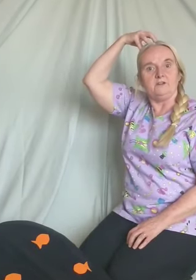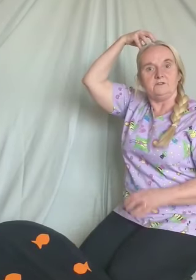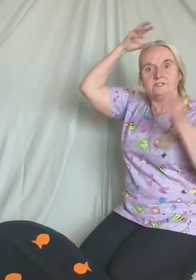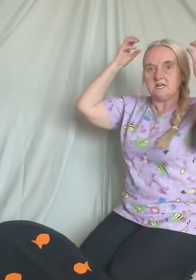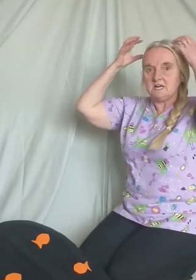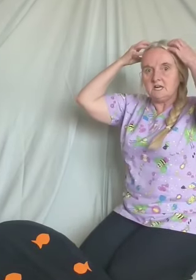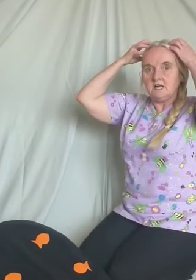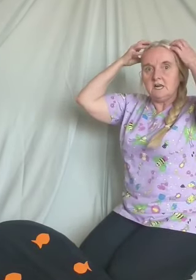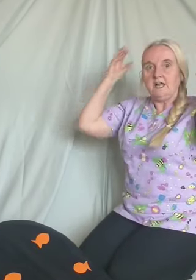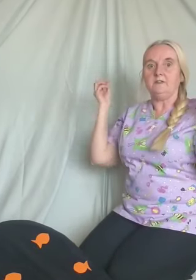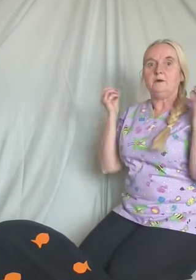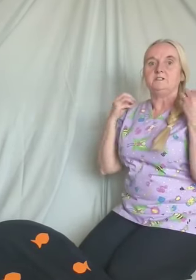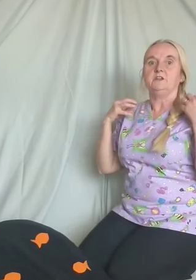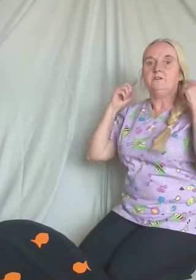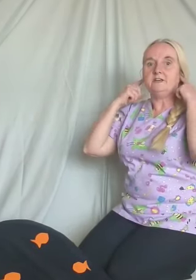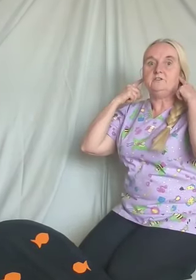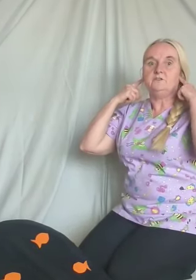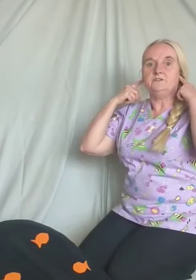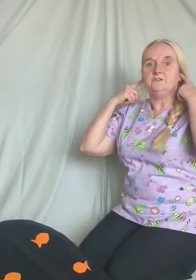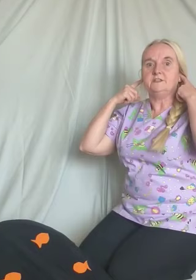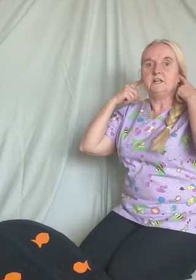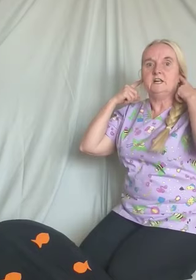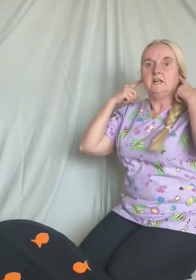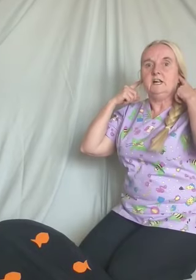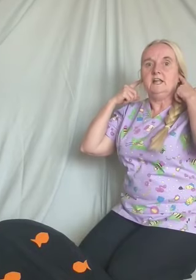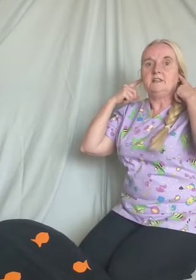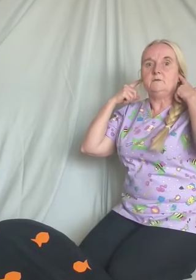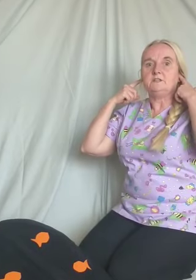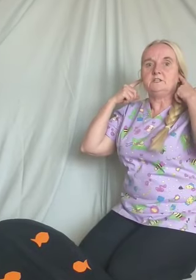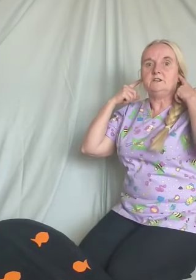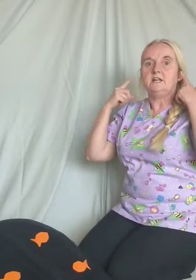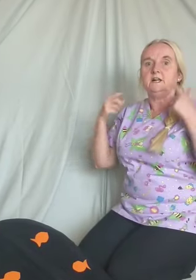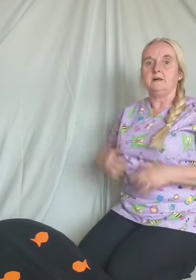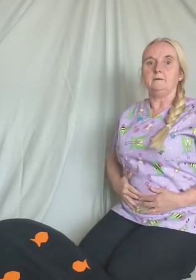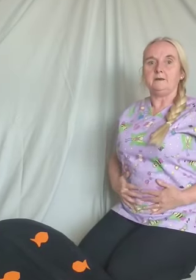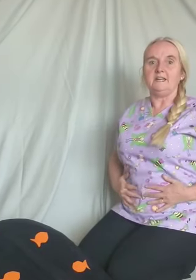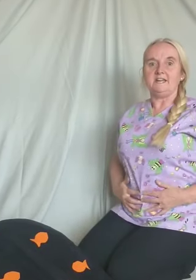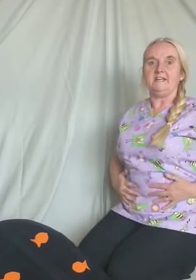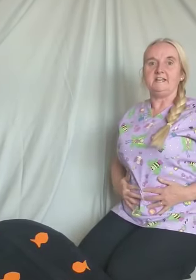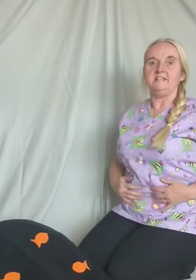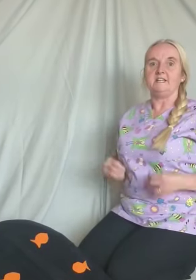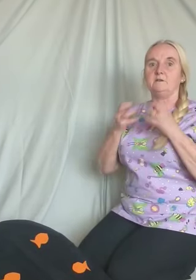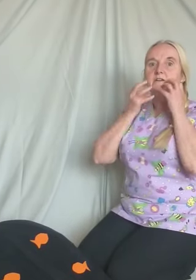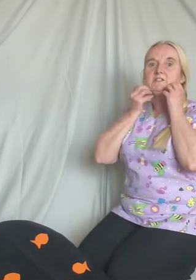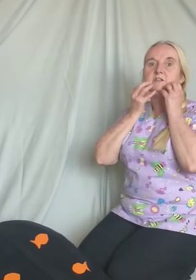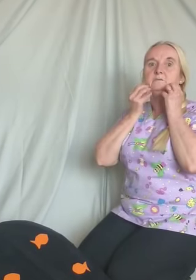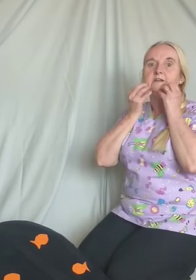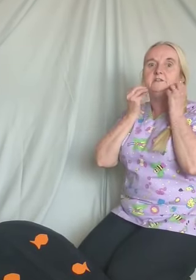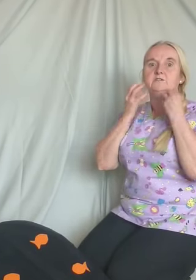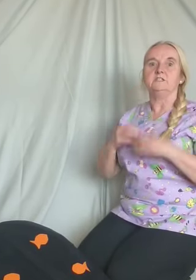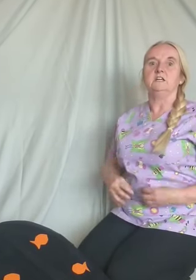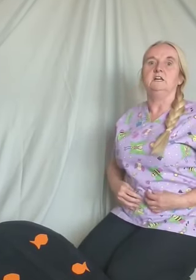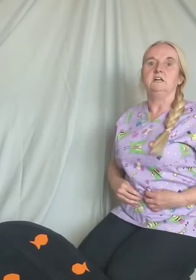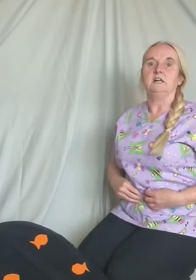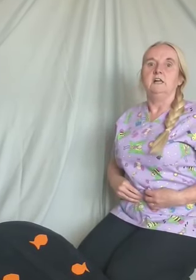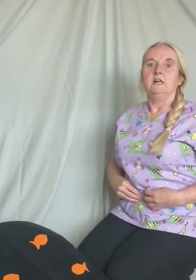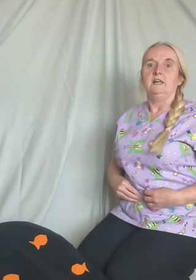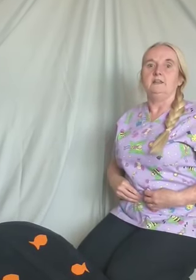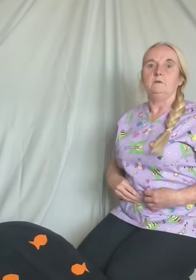hairs. And they washed their ears. And they washed their tummies. And they washed their beards. And they washed